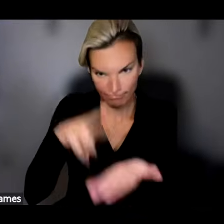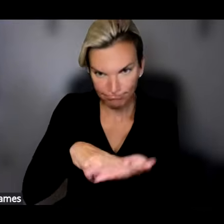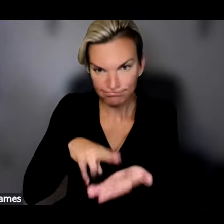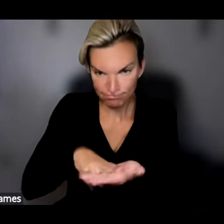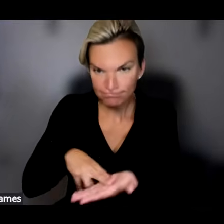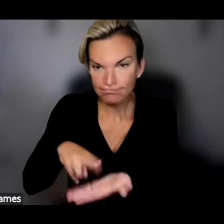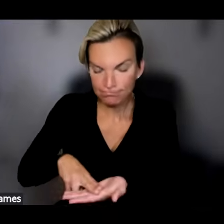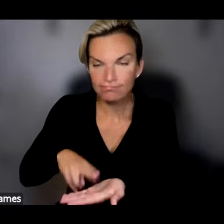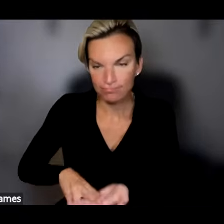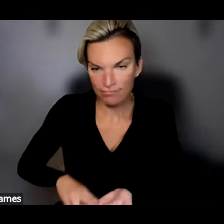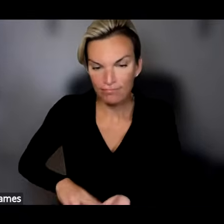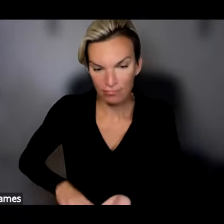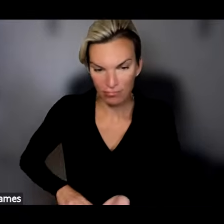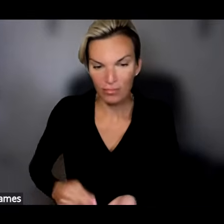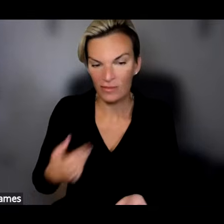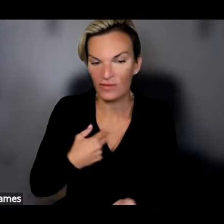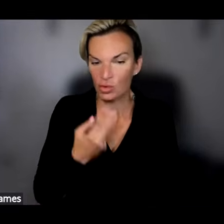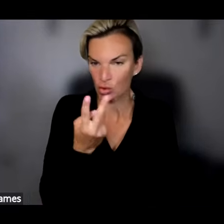We